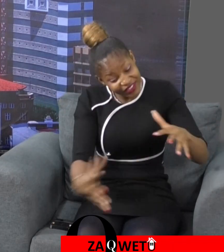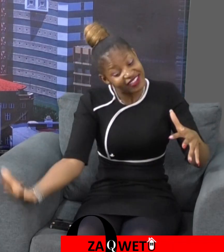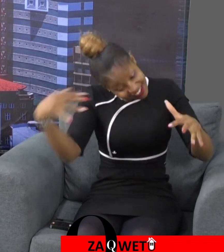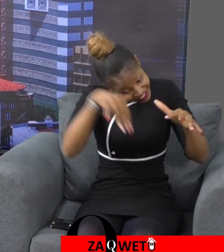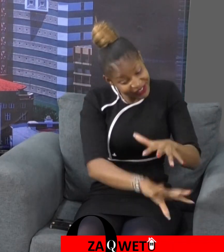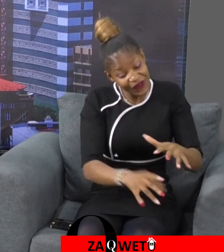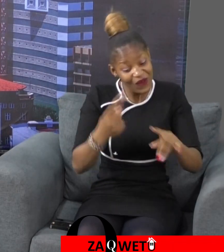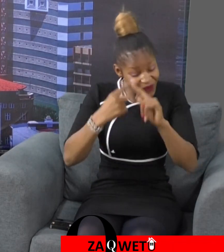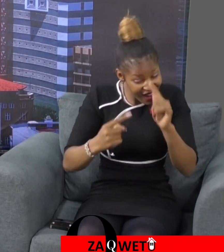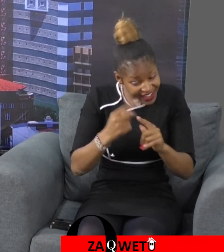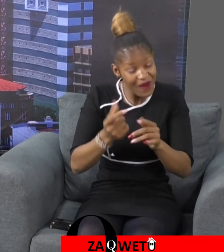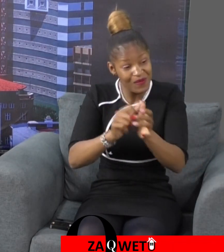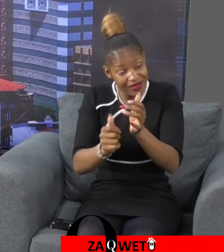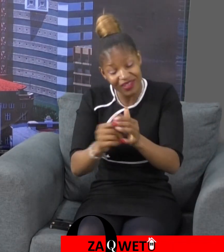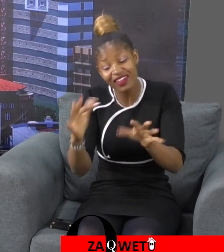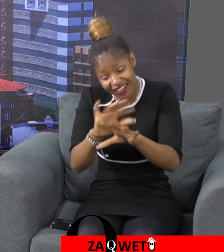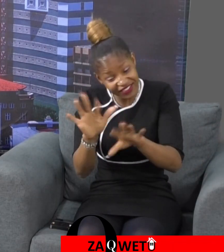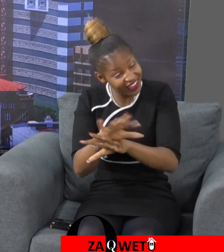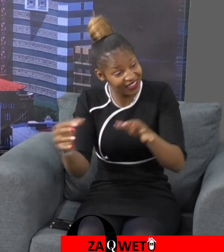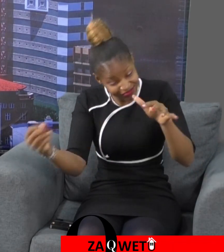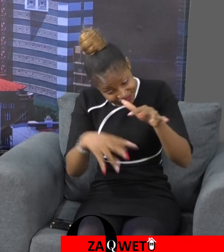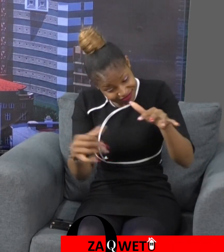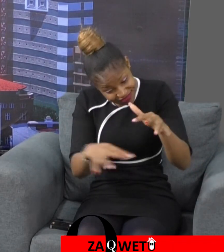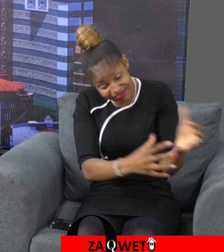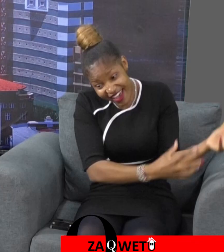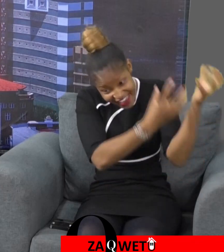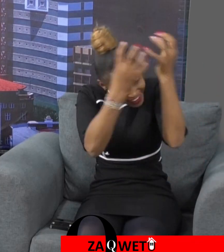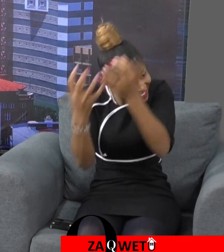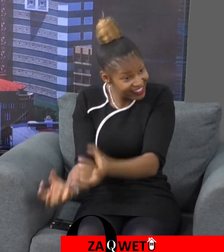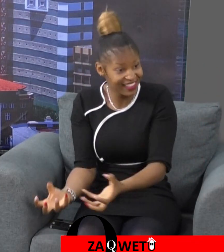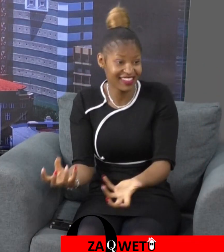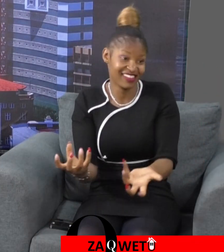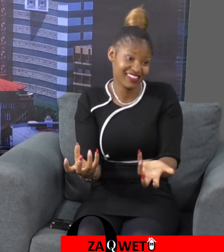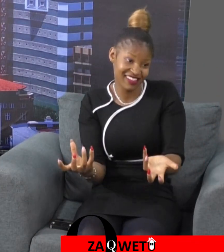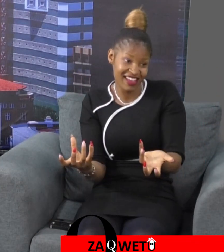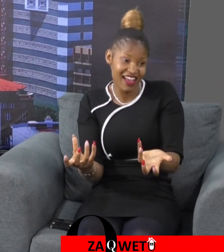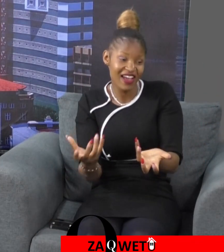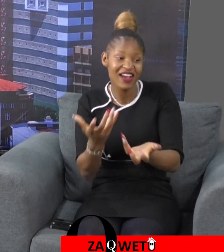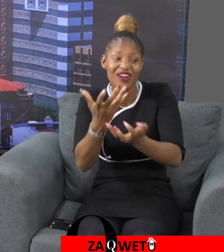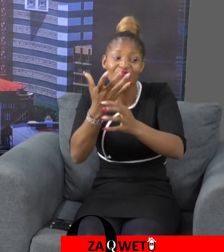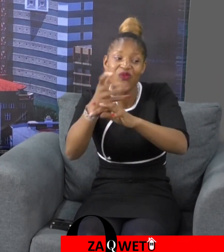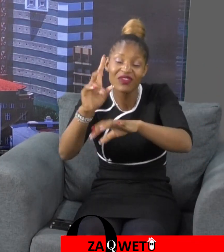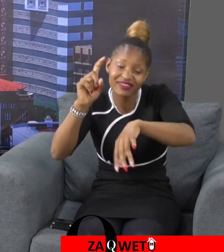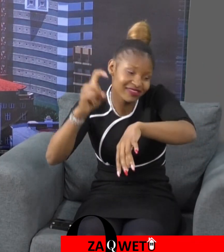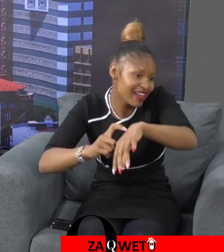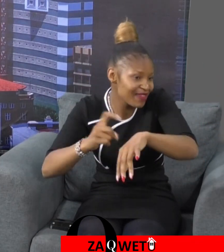But in our village, we do things ourselves. We do the packaging and bring them to